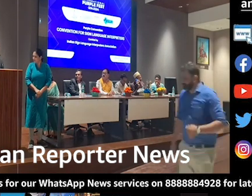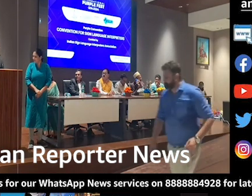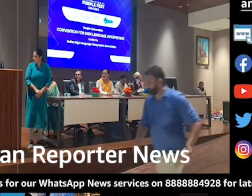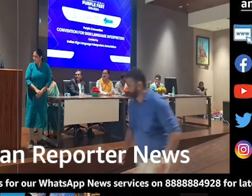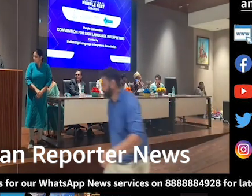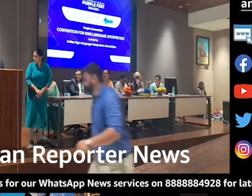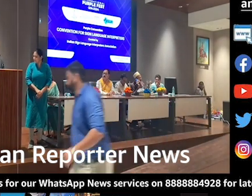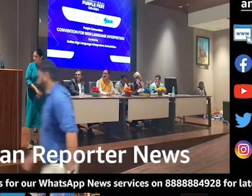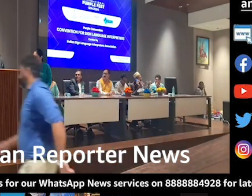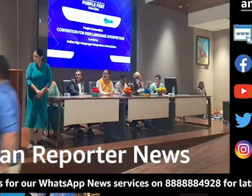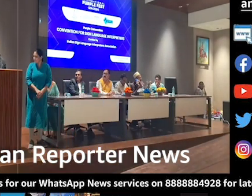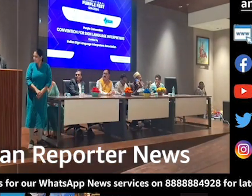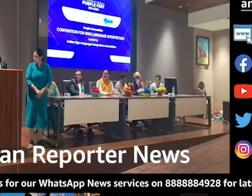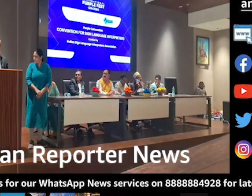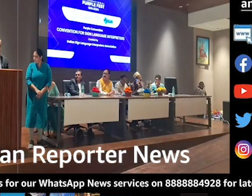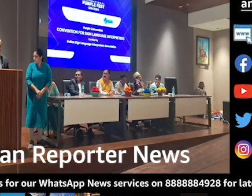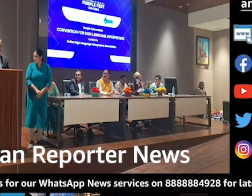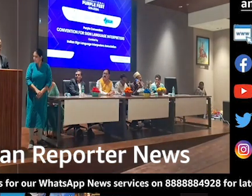to